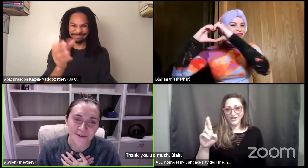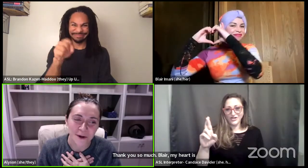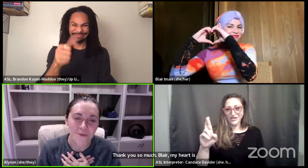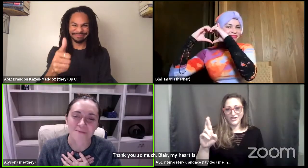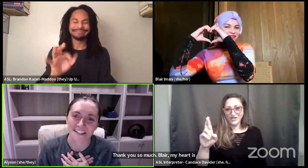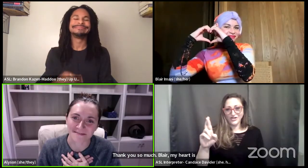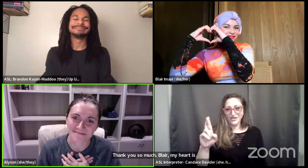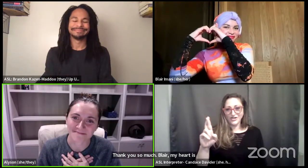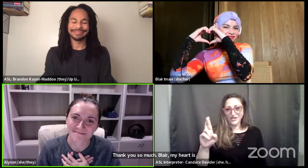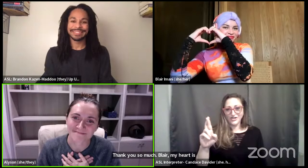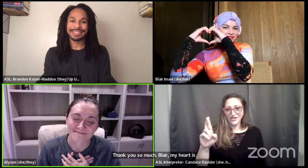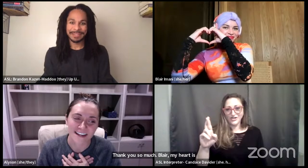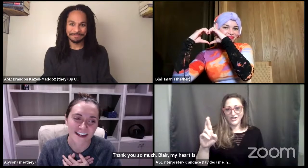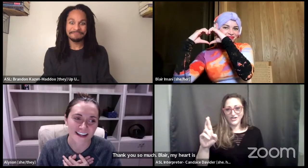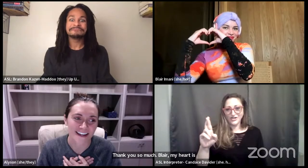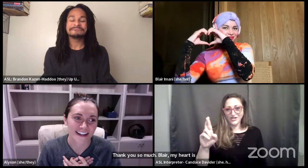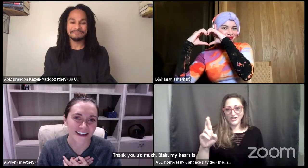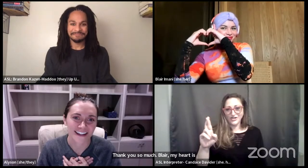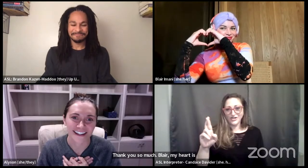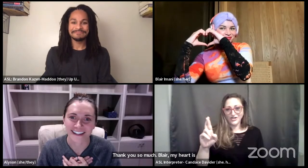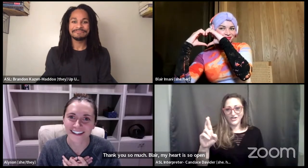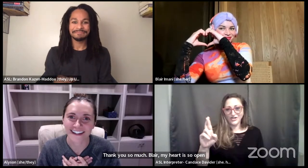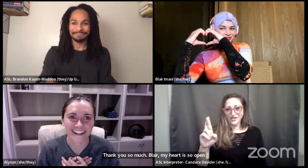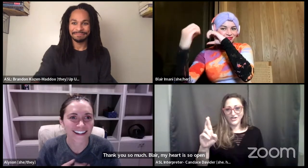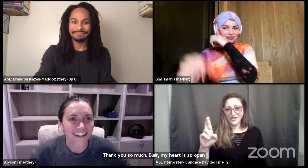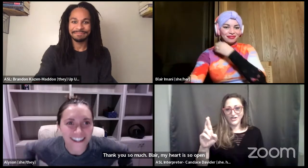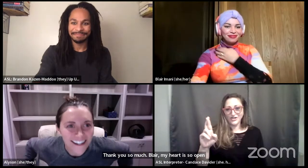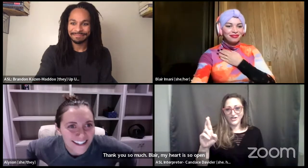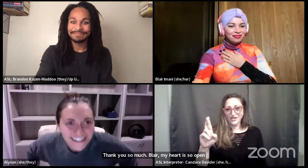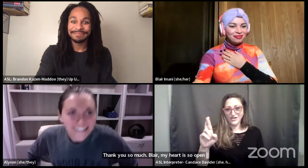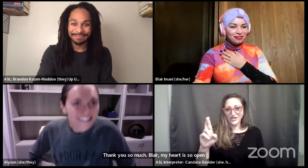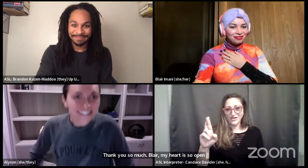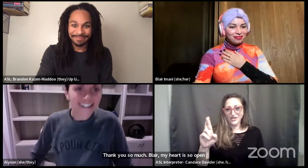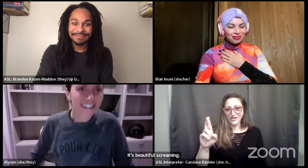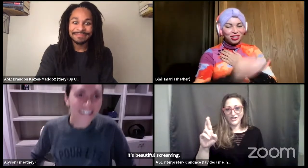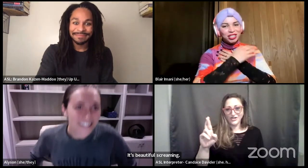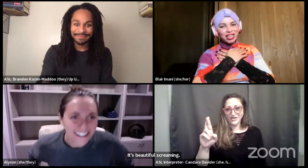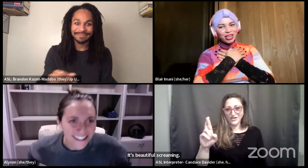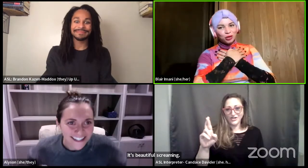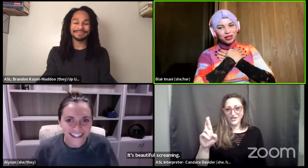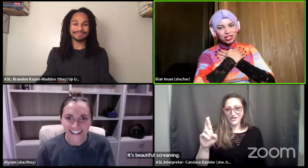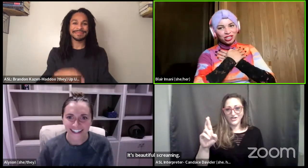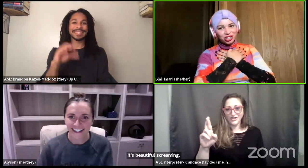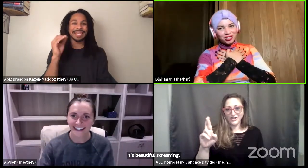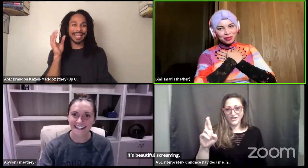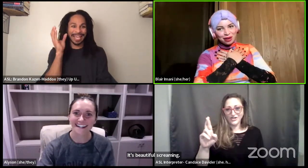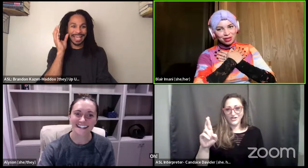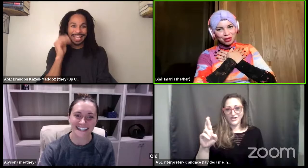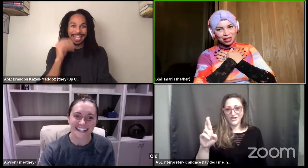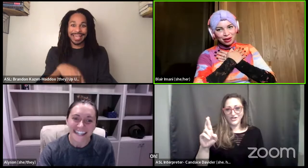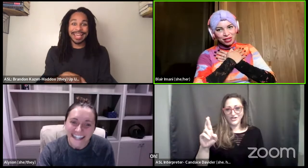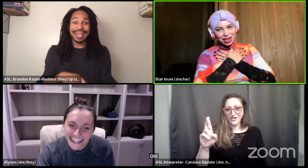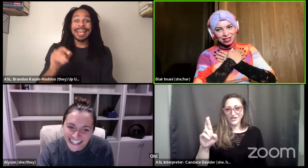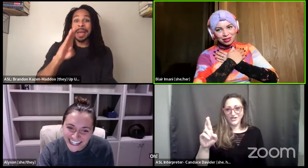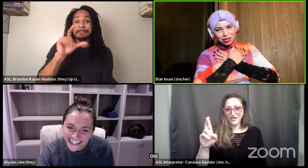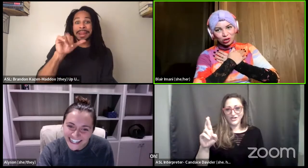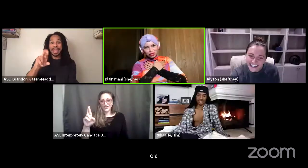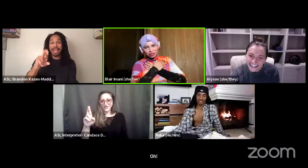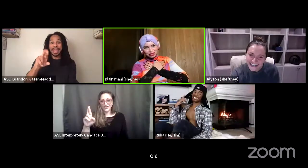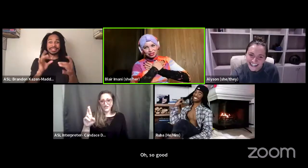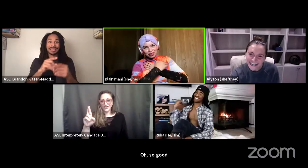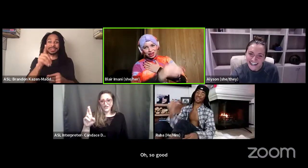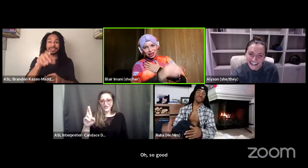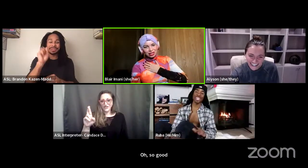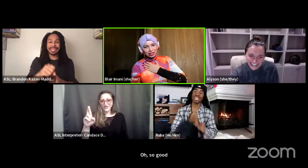so open. It was beautiful. I'm screaming. You can tell I grew up in the church. Sometimes I'd be taking